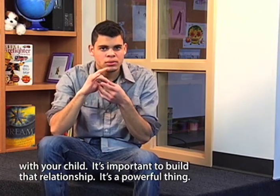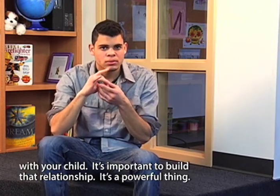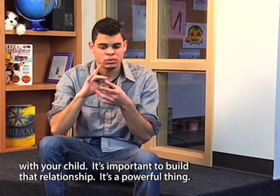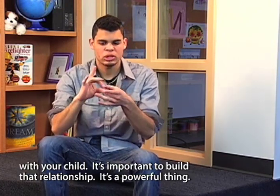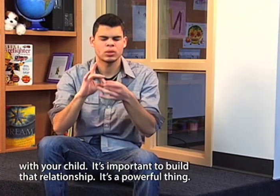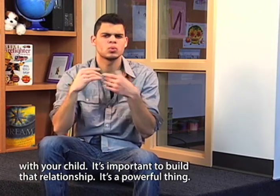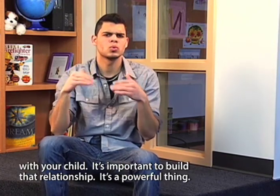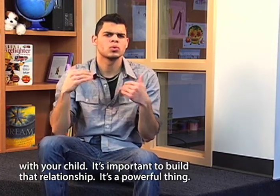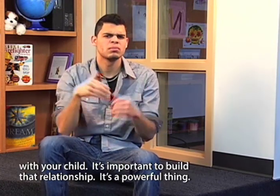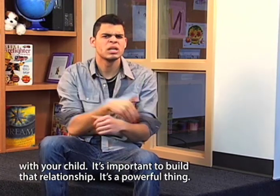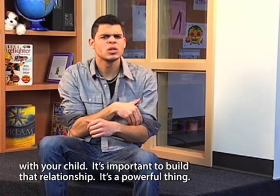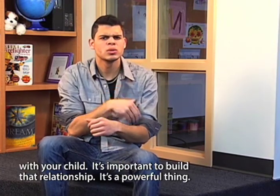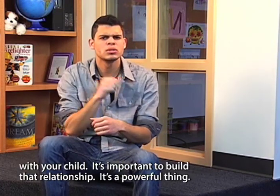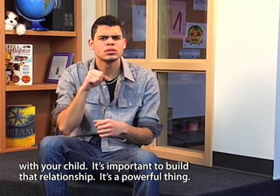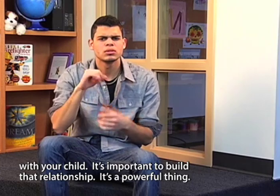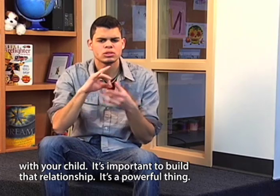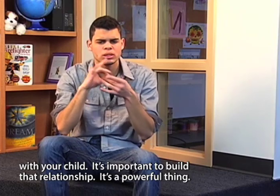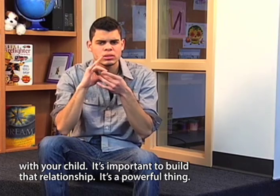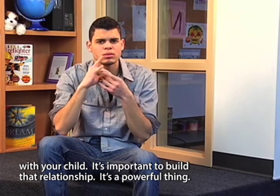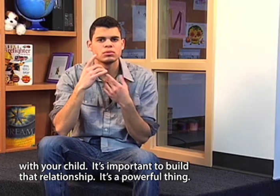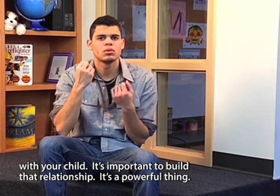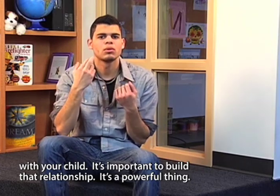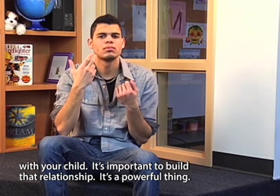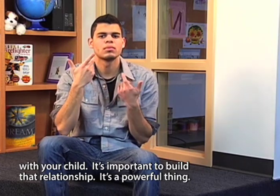It's important to build that relationship. It's a powerful thing.